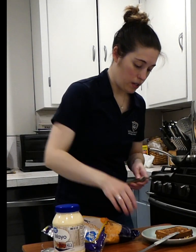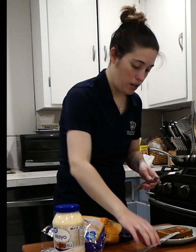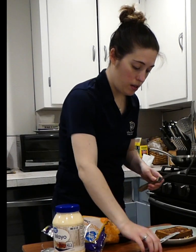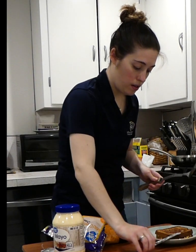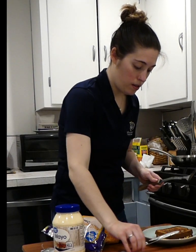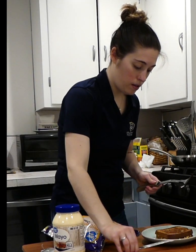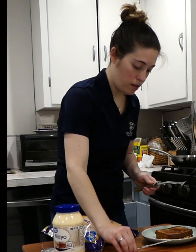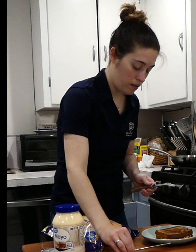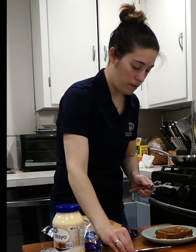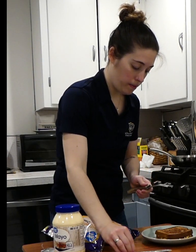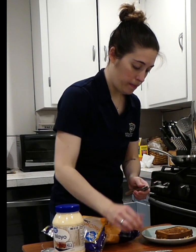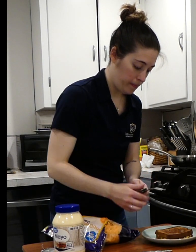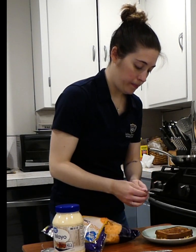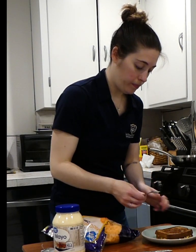Okay.